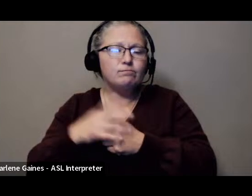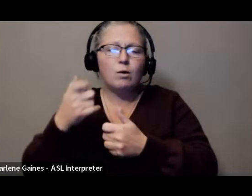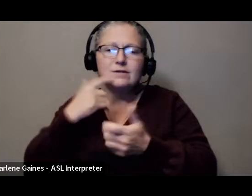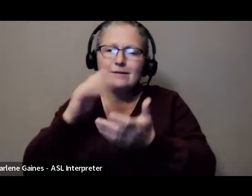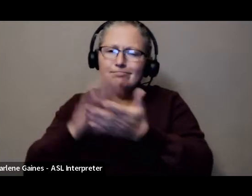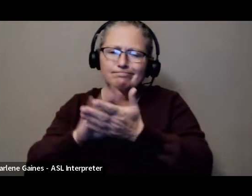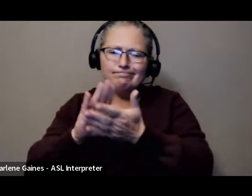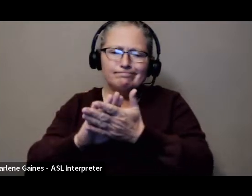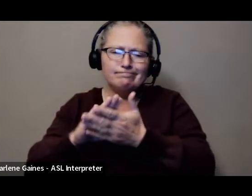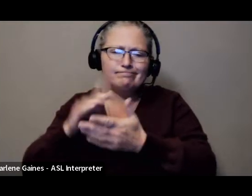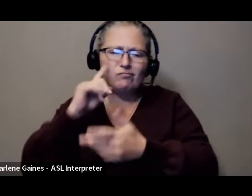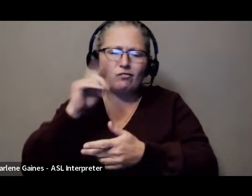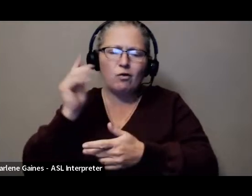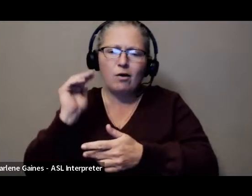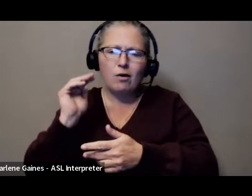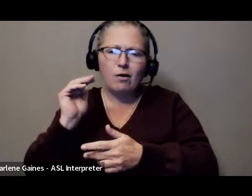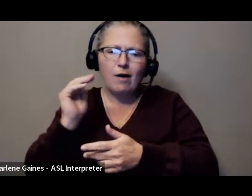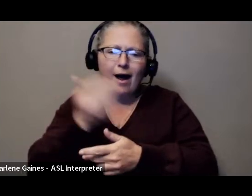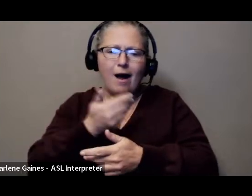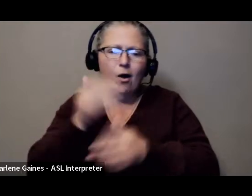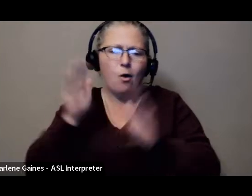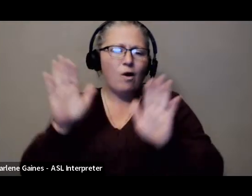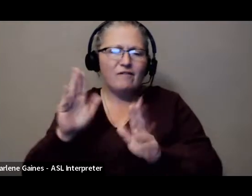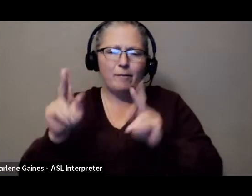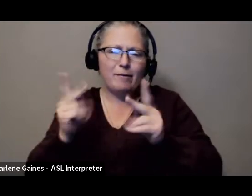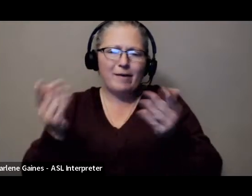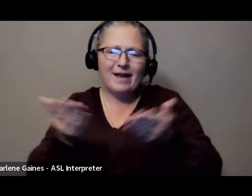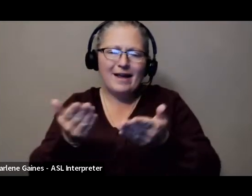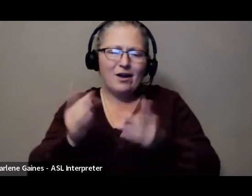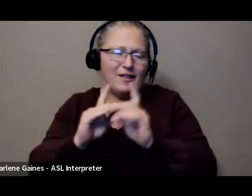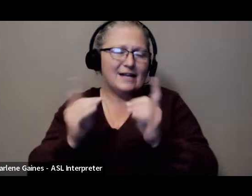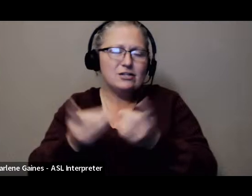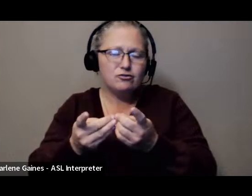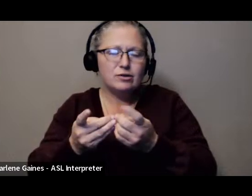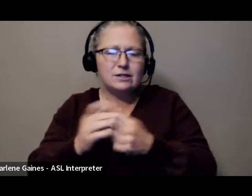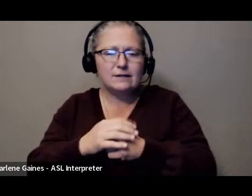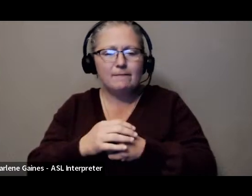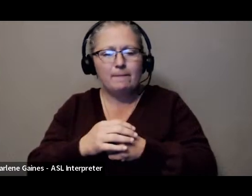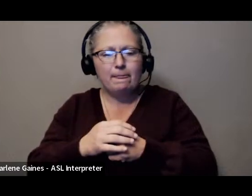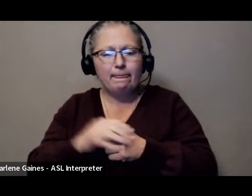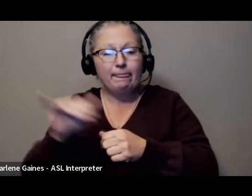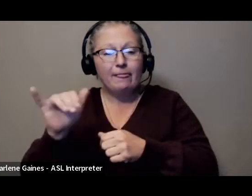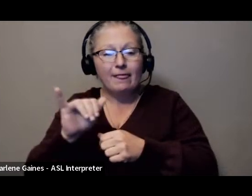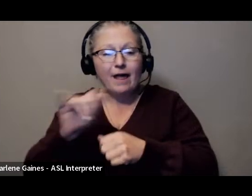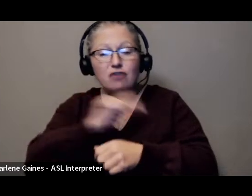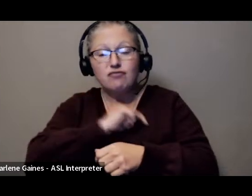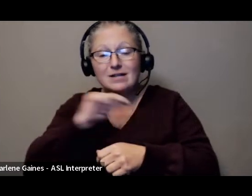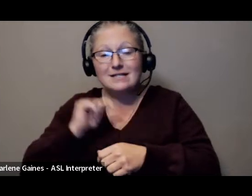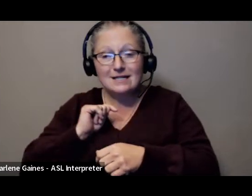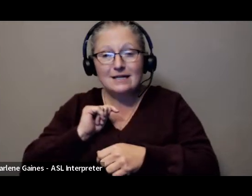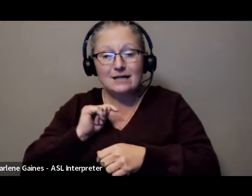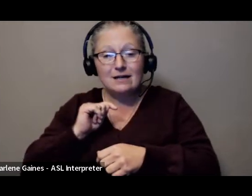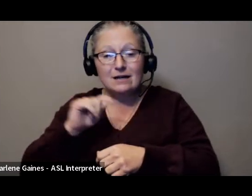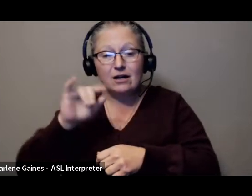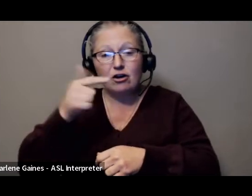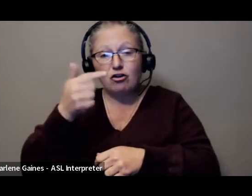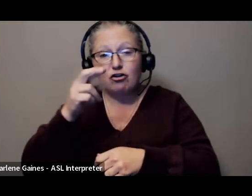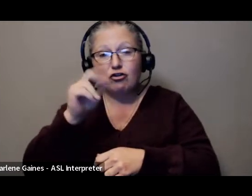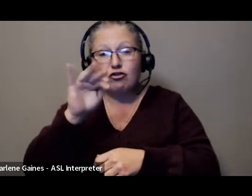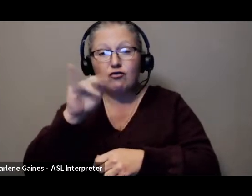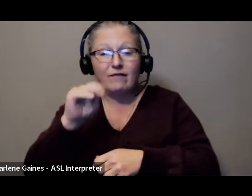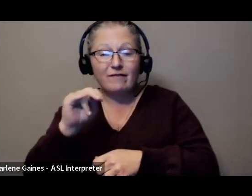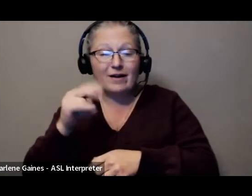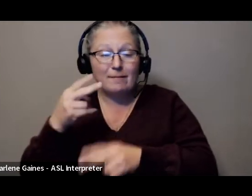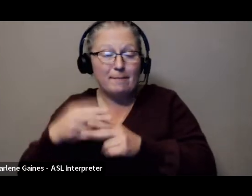our wonderful people here in our district. Like Trustee Griffin